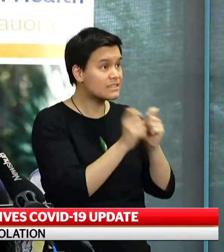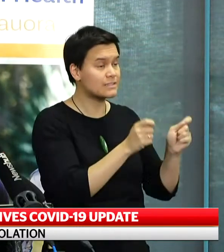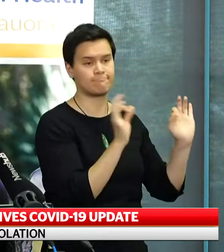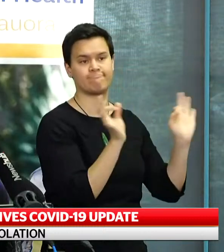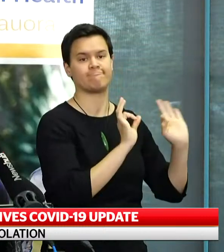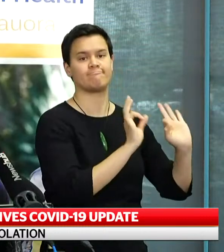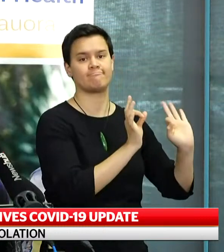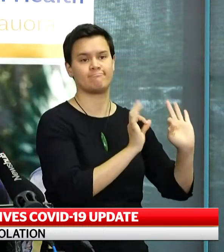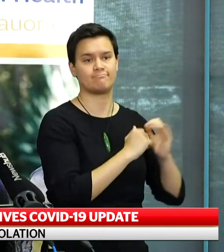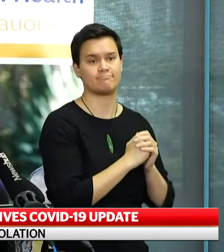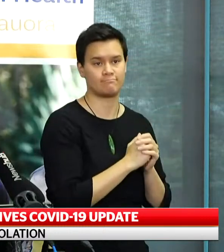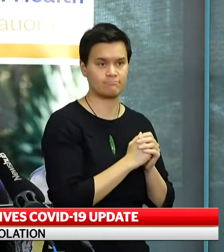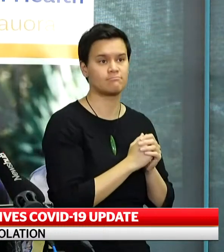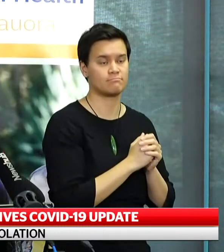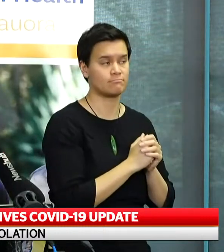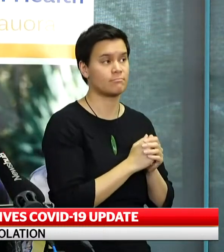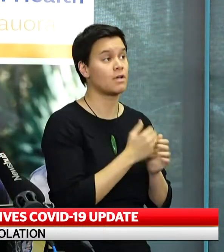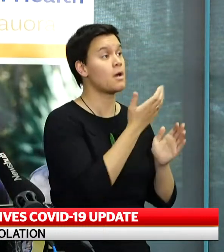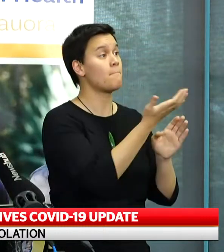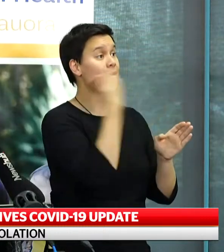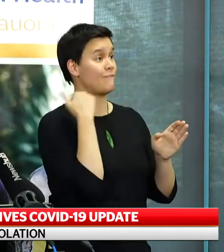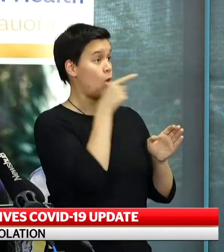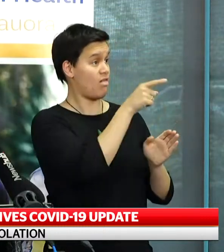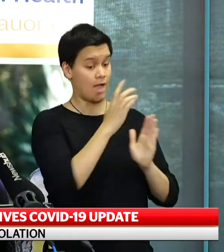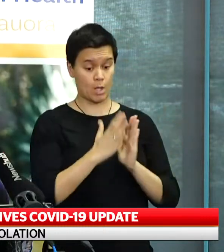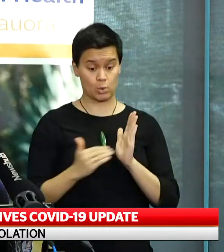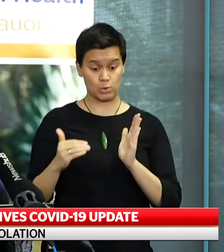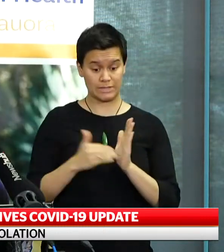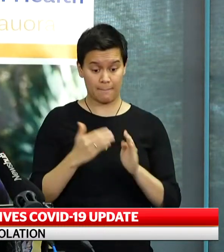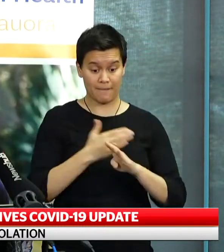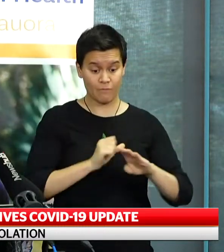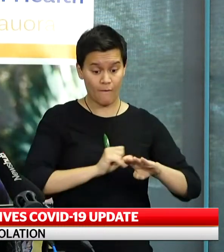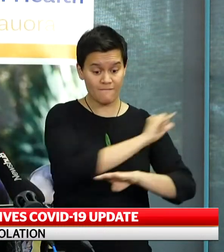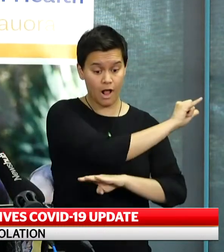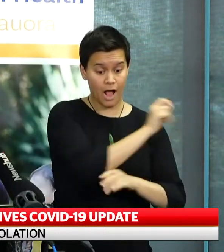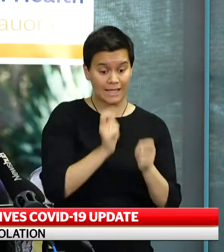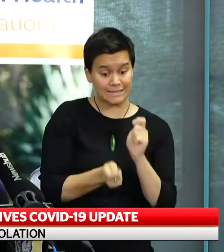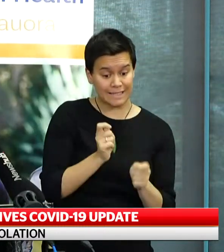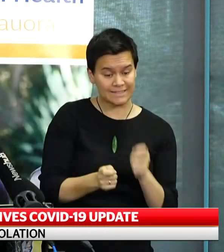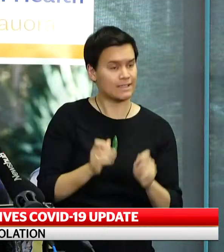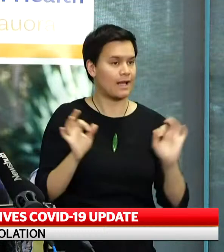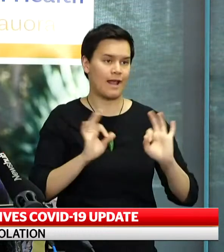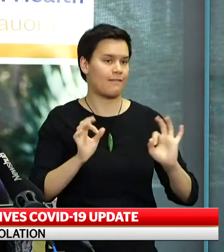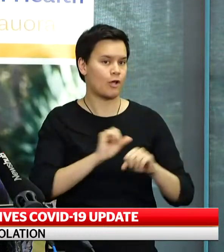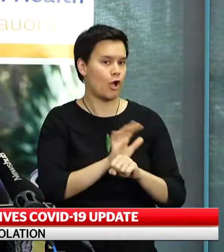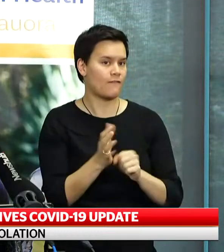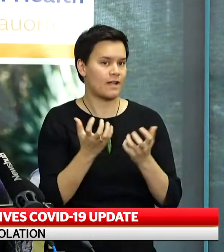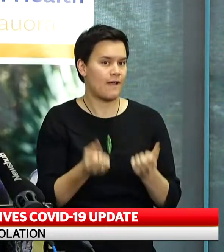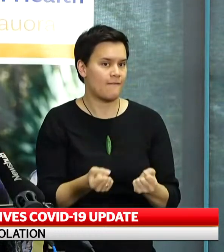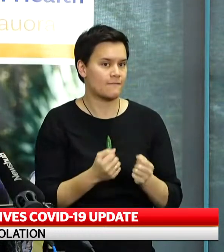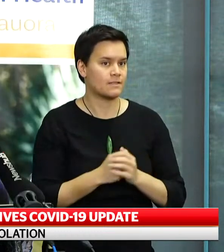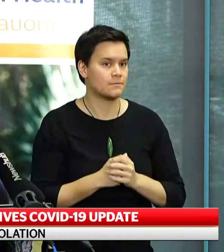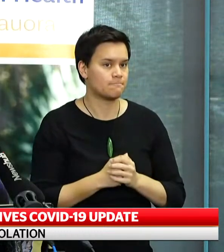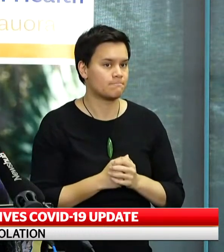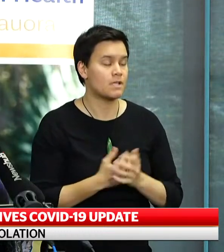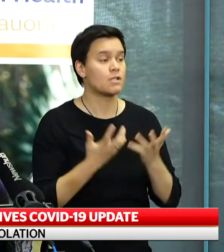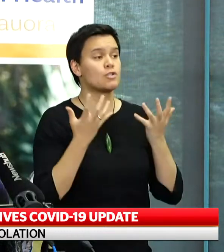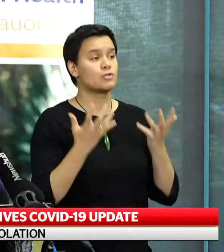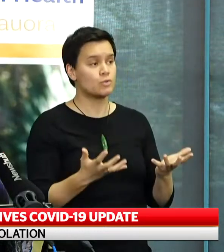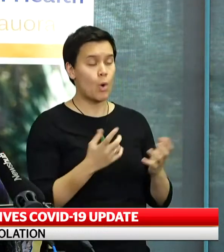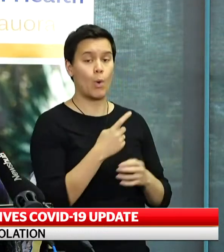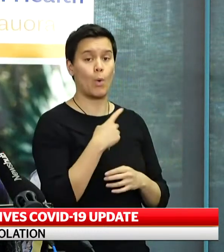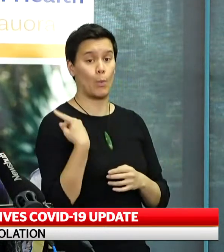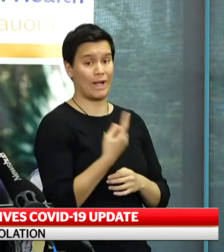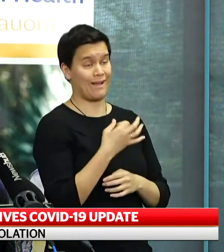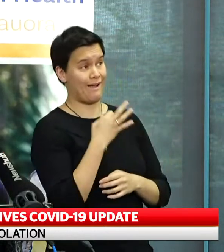all tested negative prior to departure. We've also asked our Japanese colleagues to undertake a serology test of the case